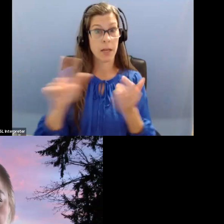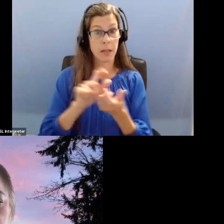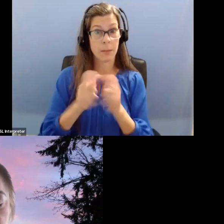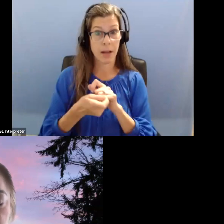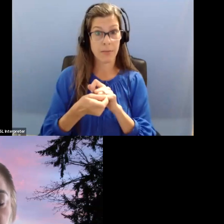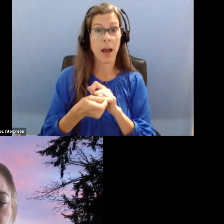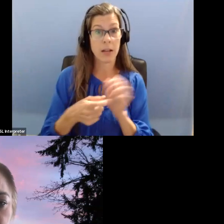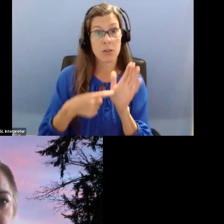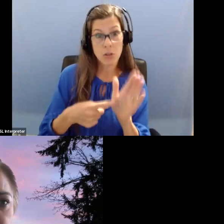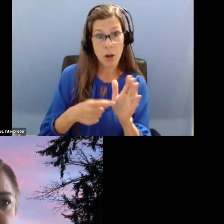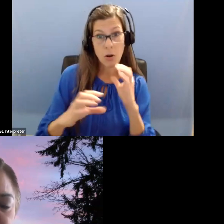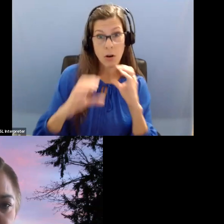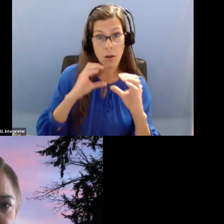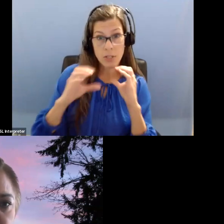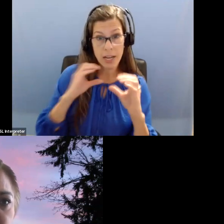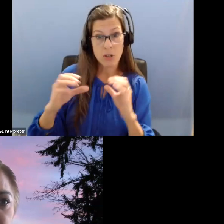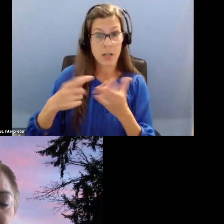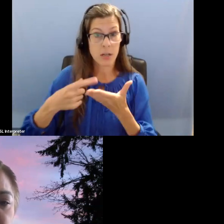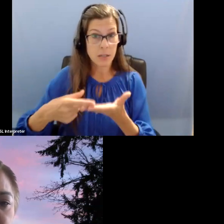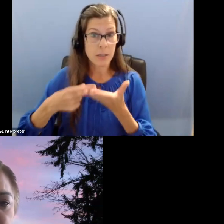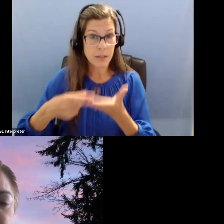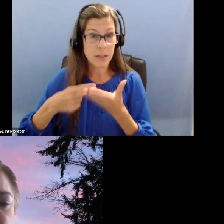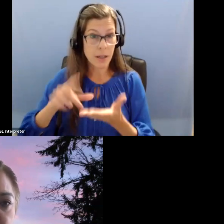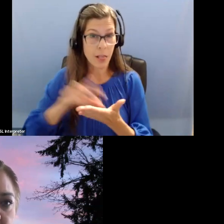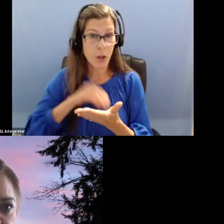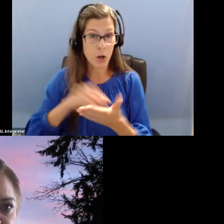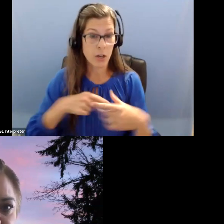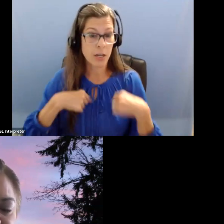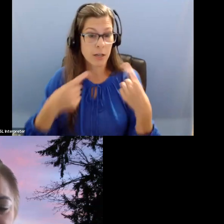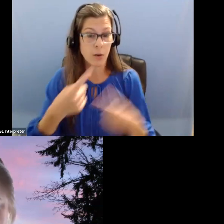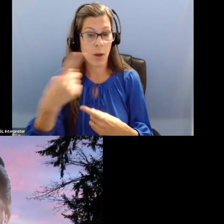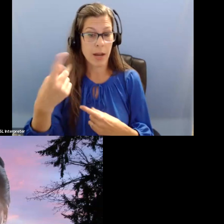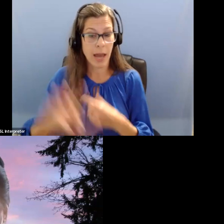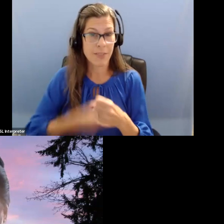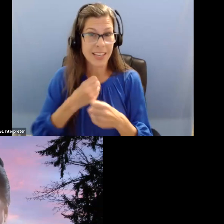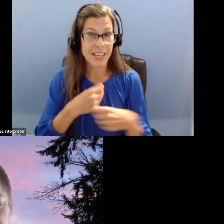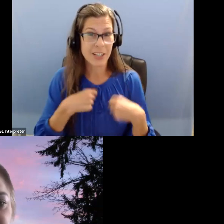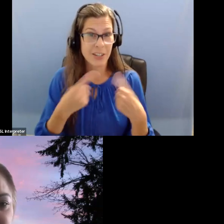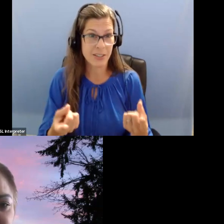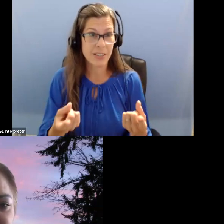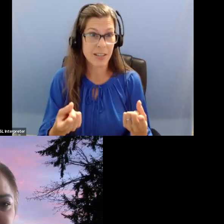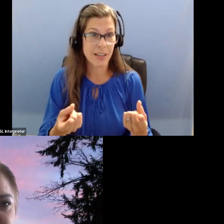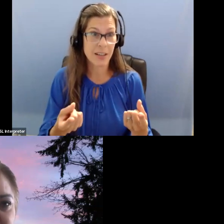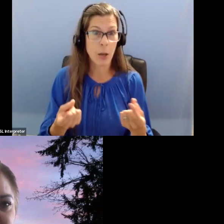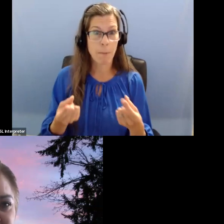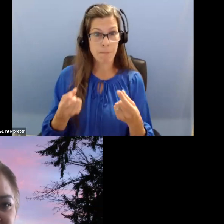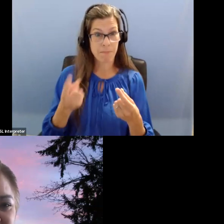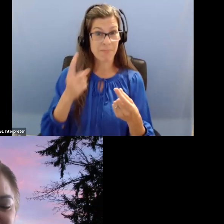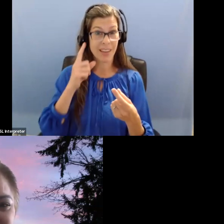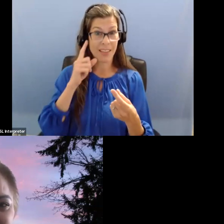the conversations and the learning that has happened in the last year and a half. And I think that